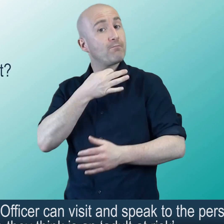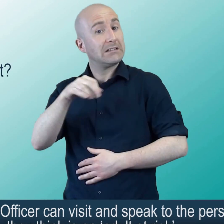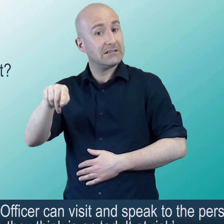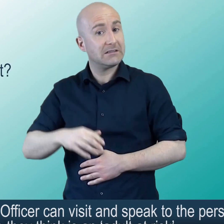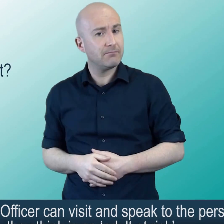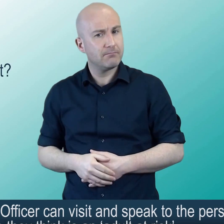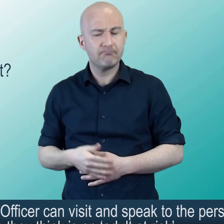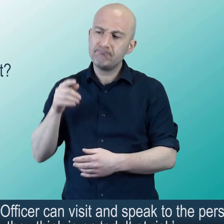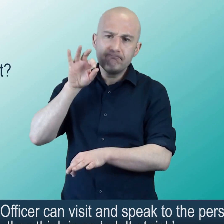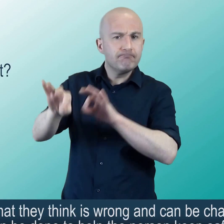at risk.